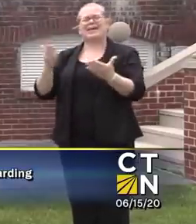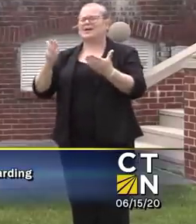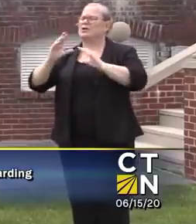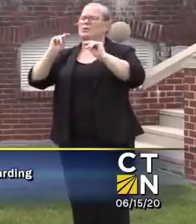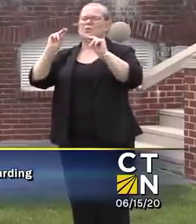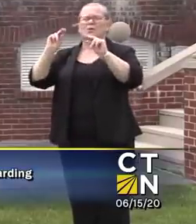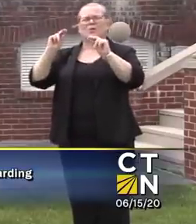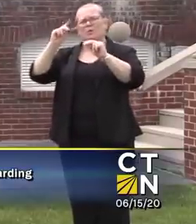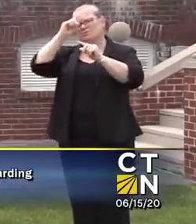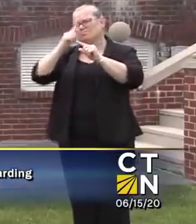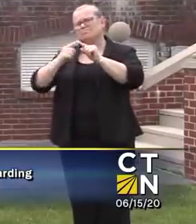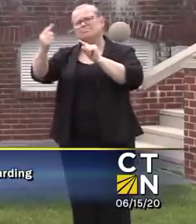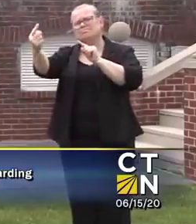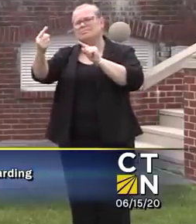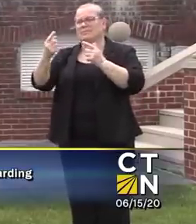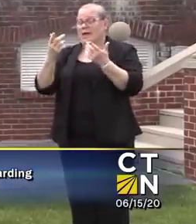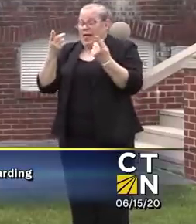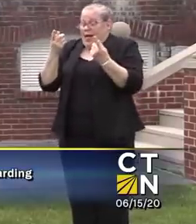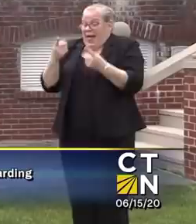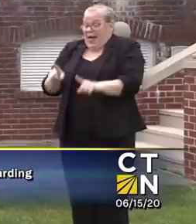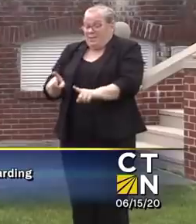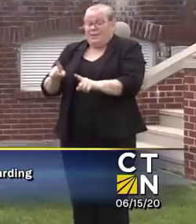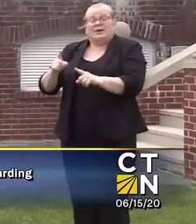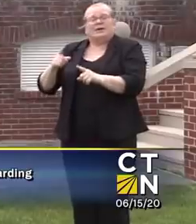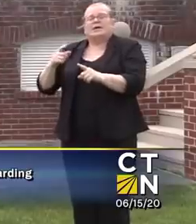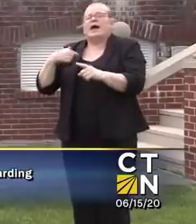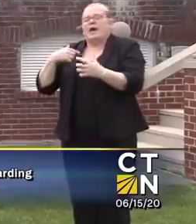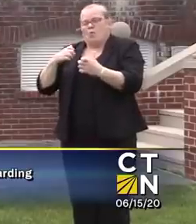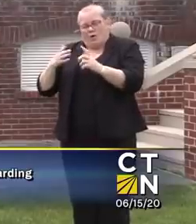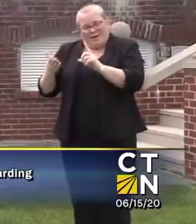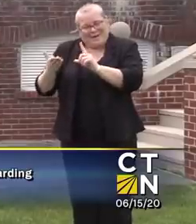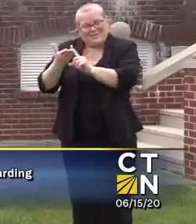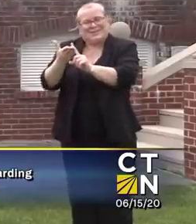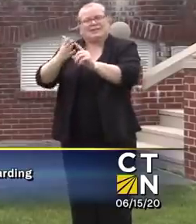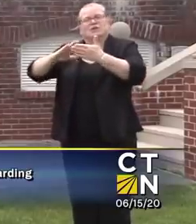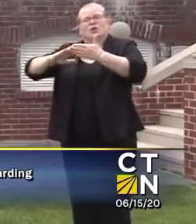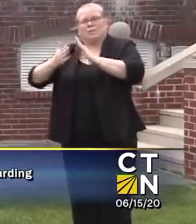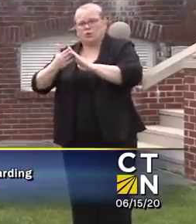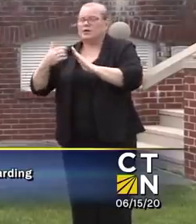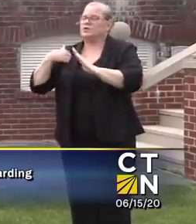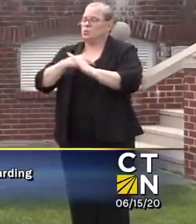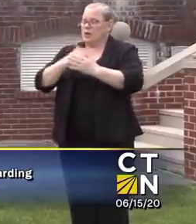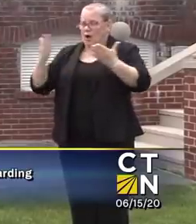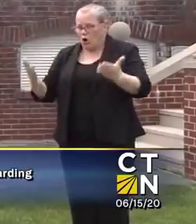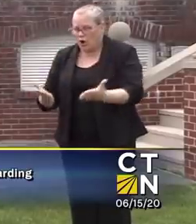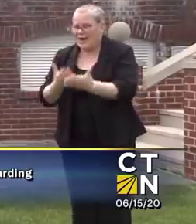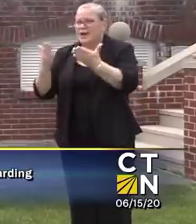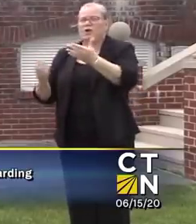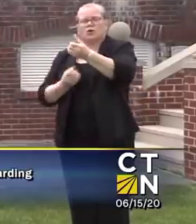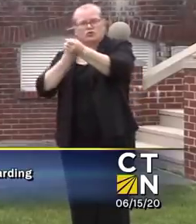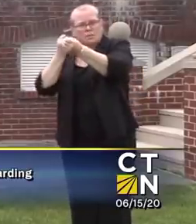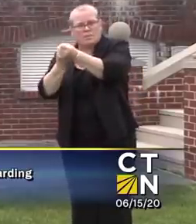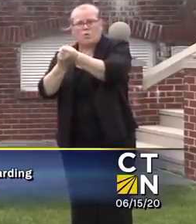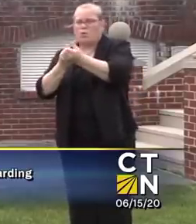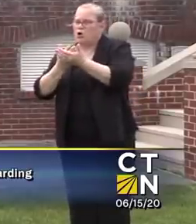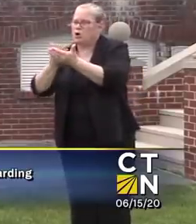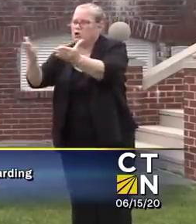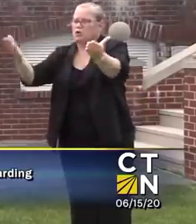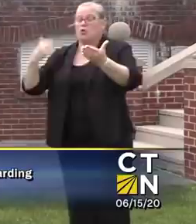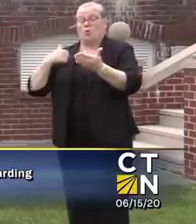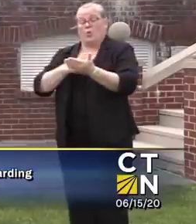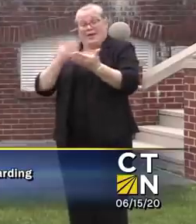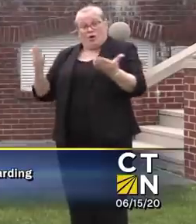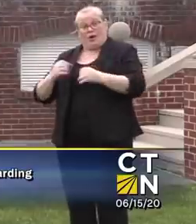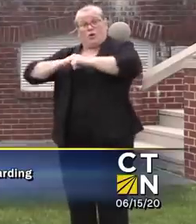of a terrorist attack, and I want to do everything I can to convince the communities we're there for you. We're there to protect you, and I can't do